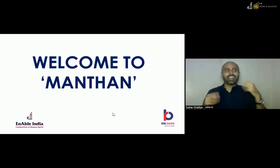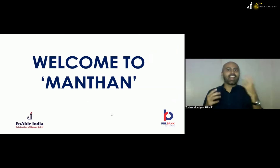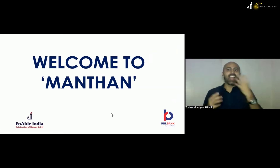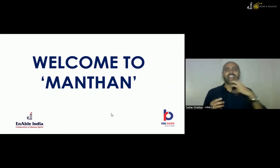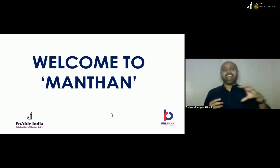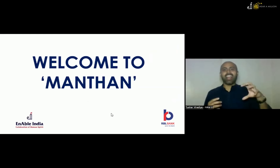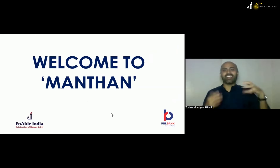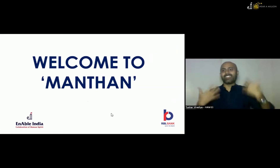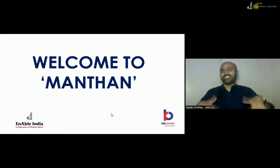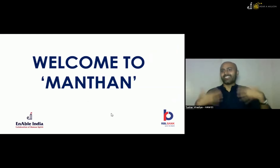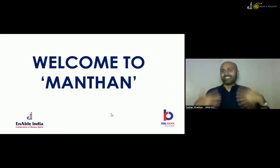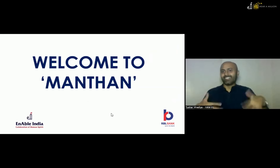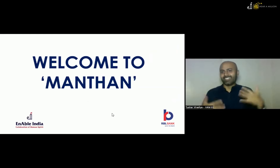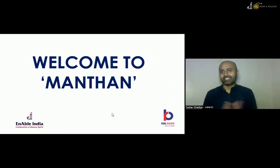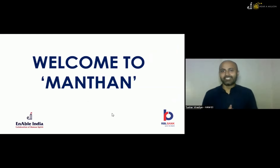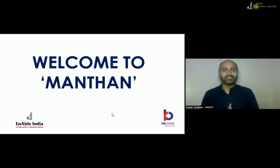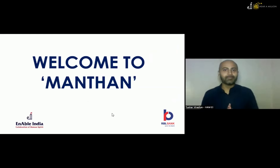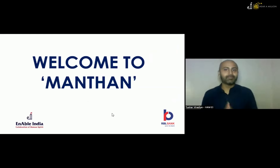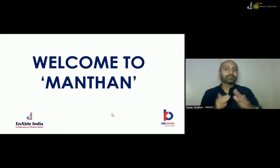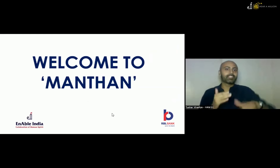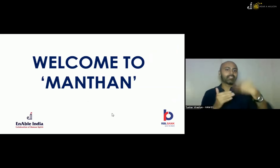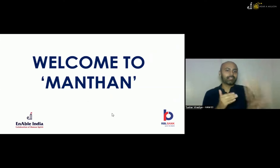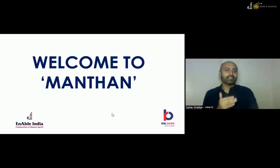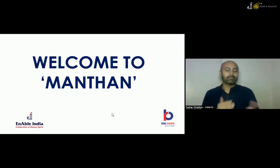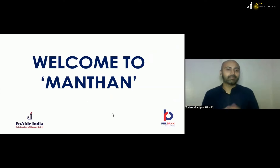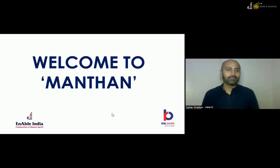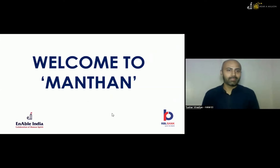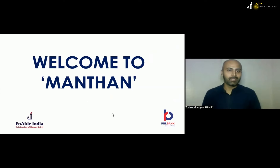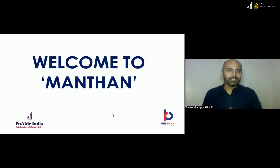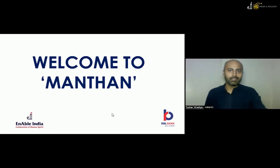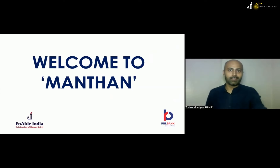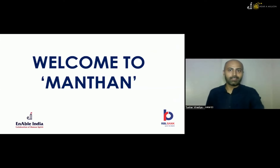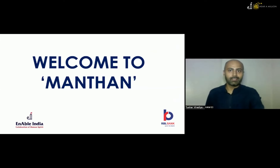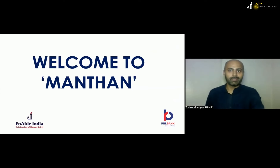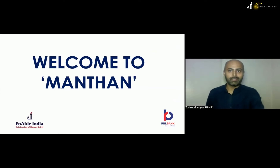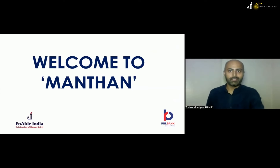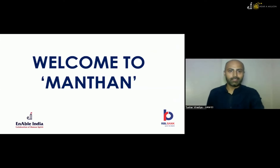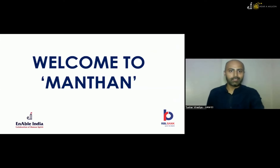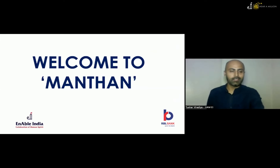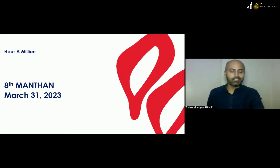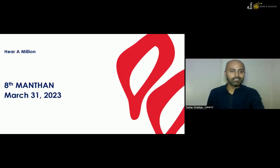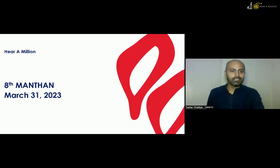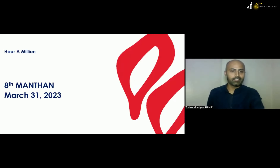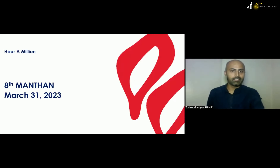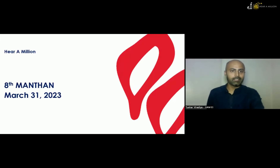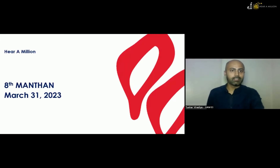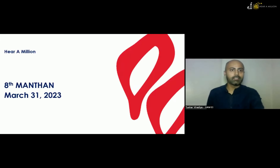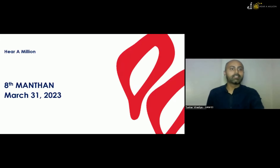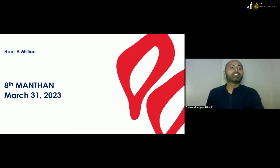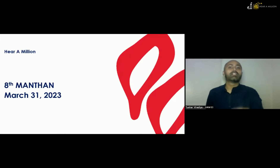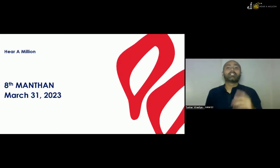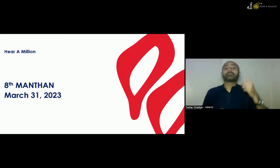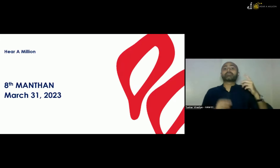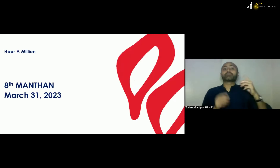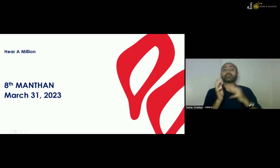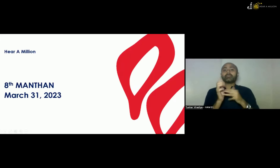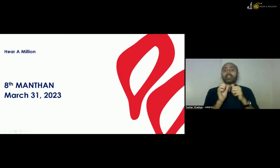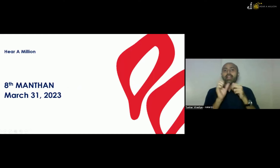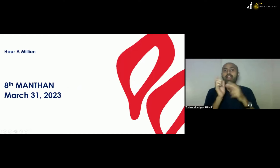great. The number of participants, it's more than 120. And we are so glad more than 125 people have